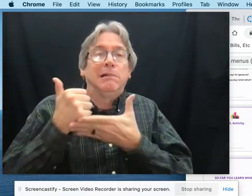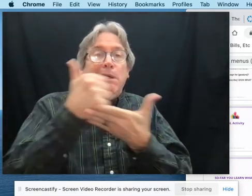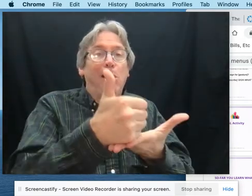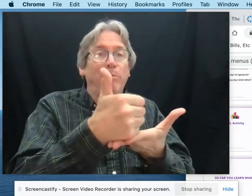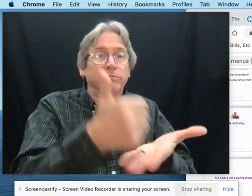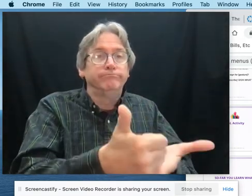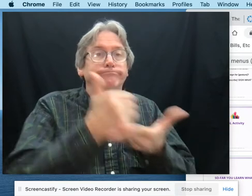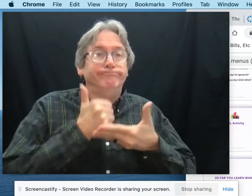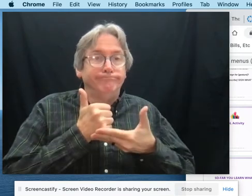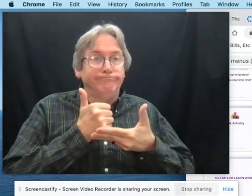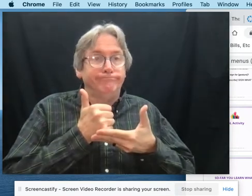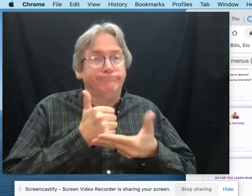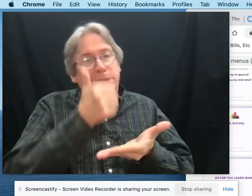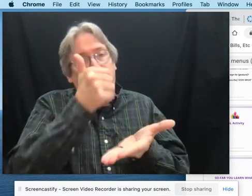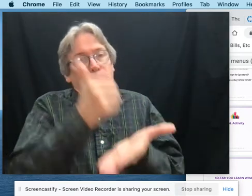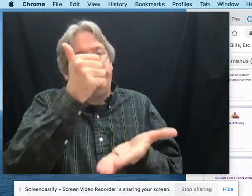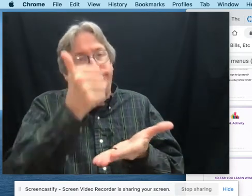Help.